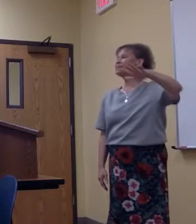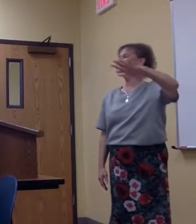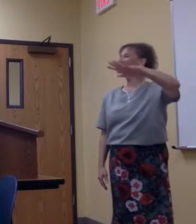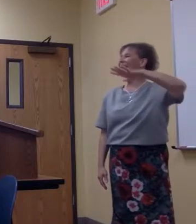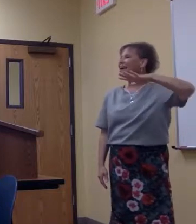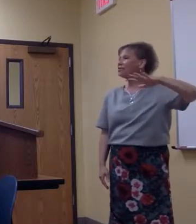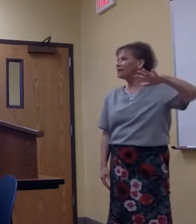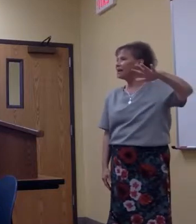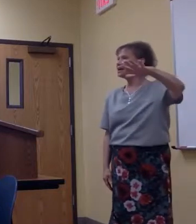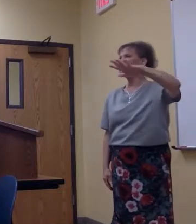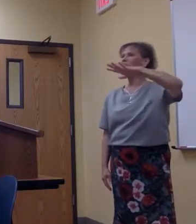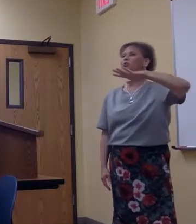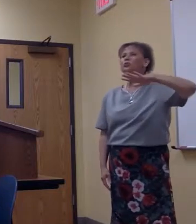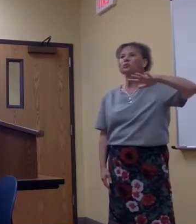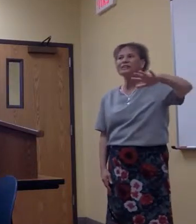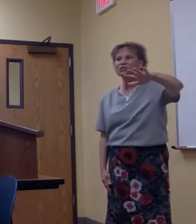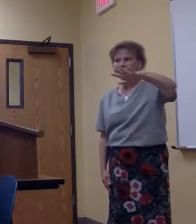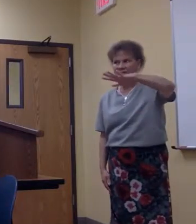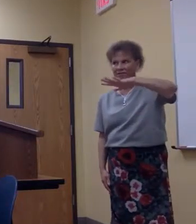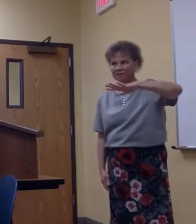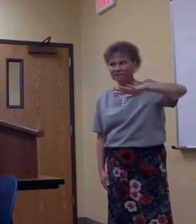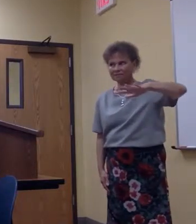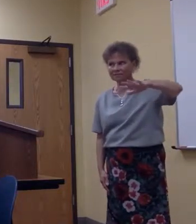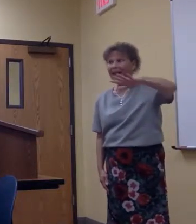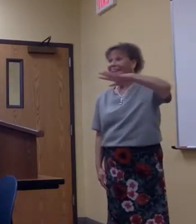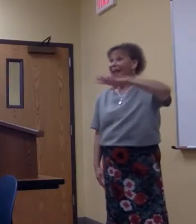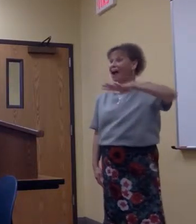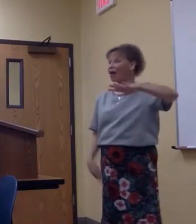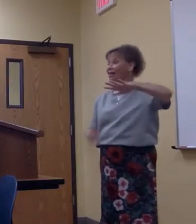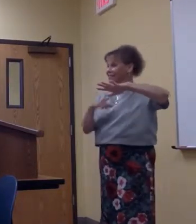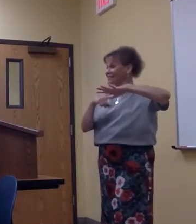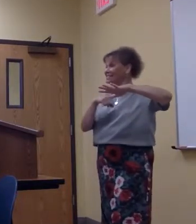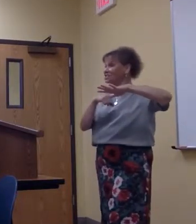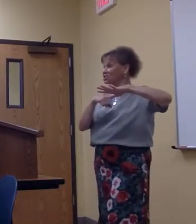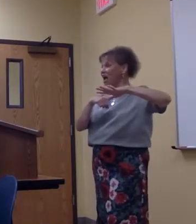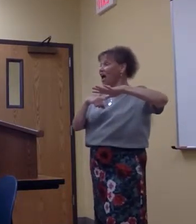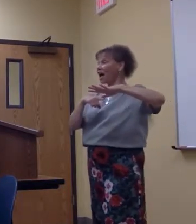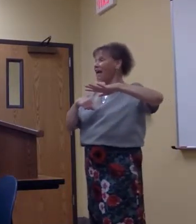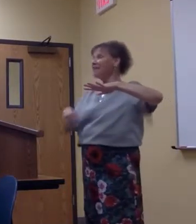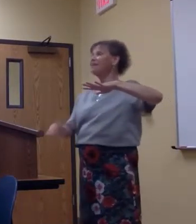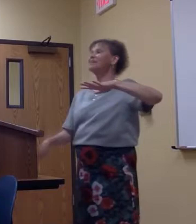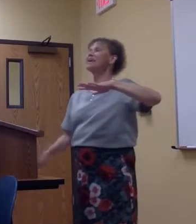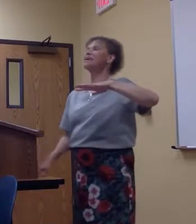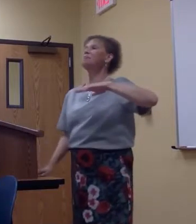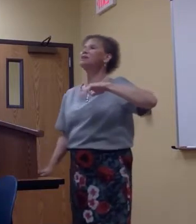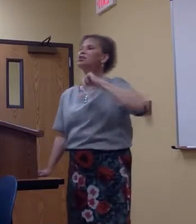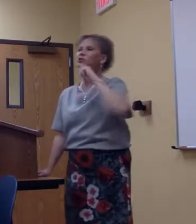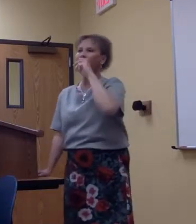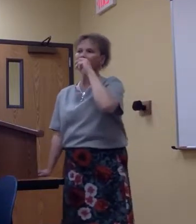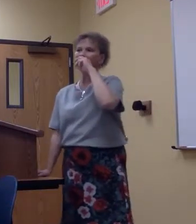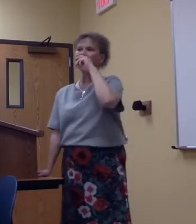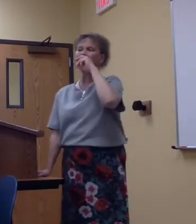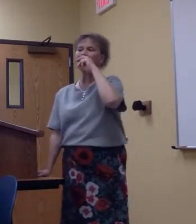means area, region. Now, this sign can be used to